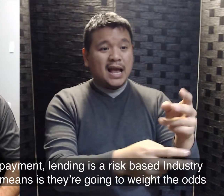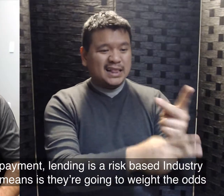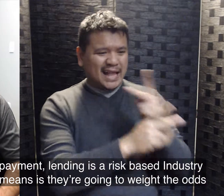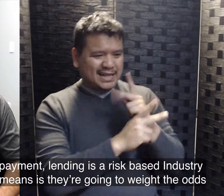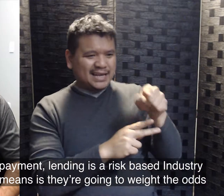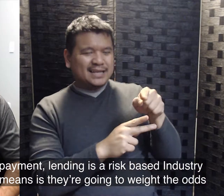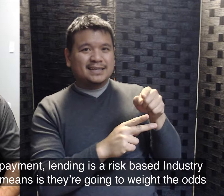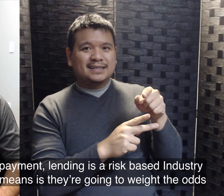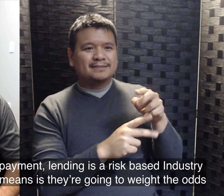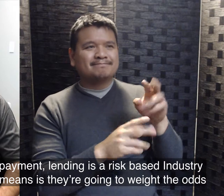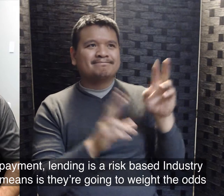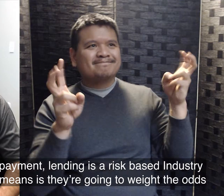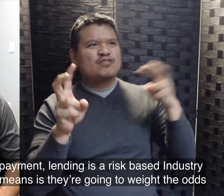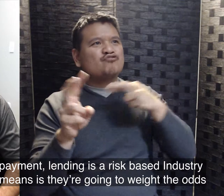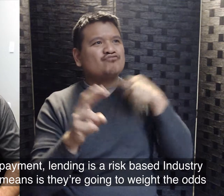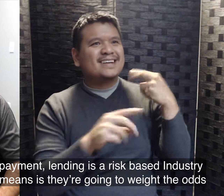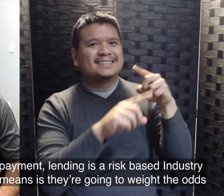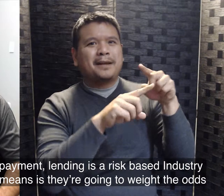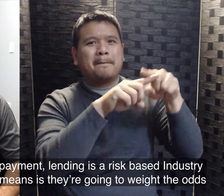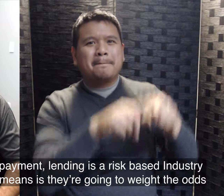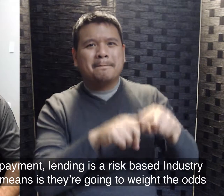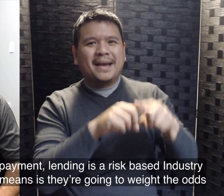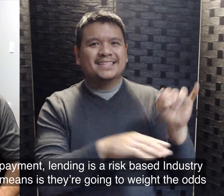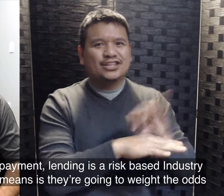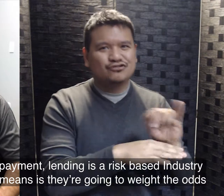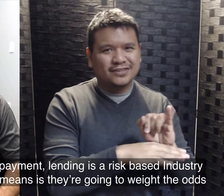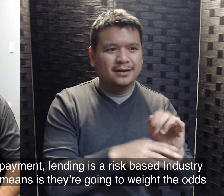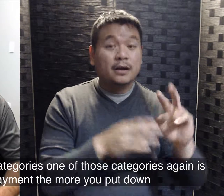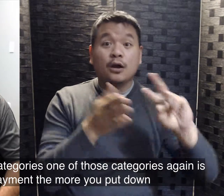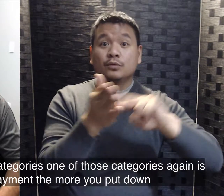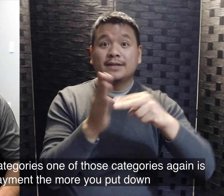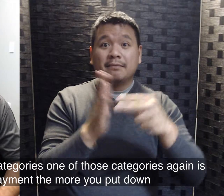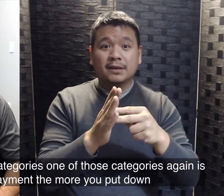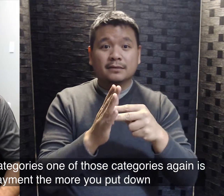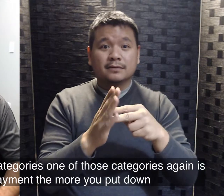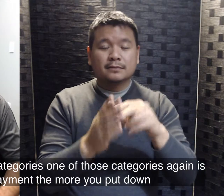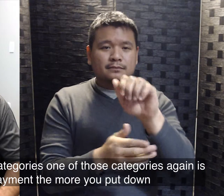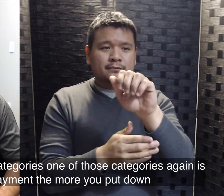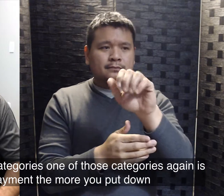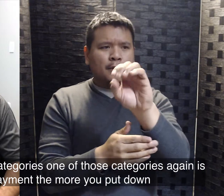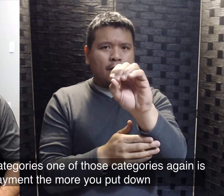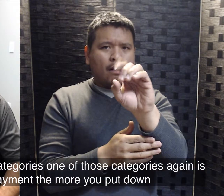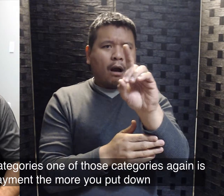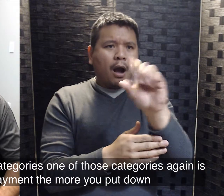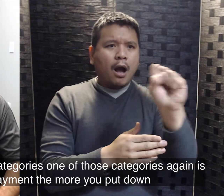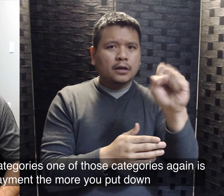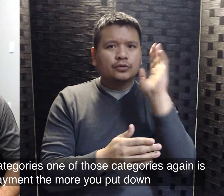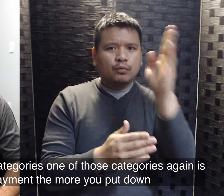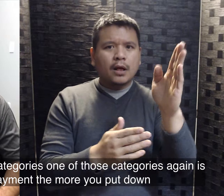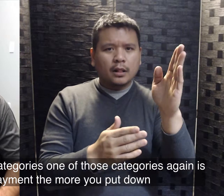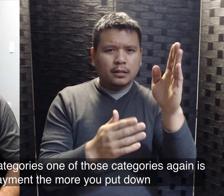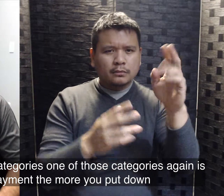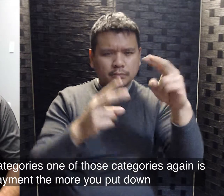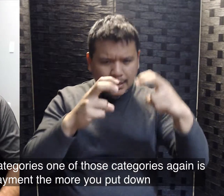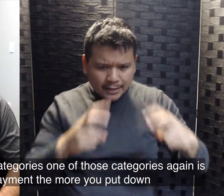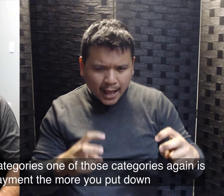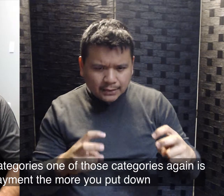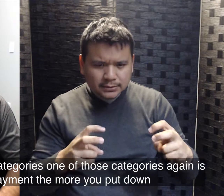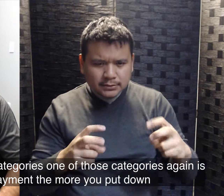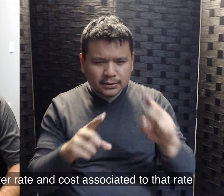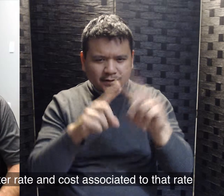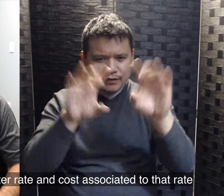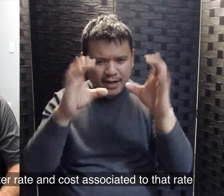industry. What that basically means is they're going to weigh the odds based off certain categories. One of those categories, again, is down payment. The